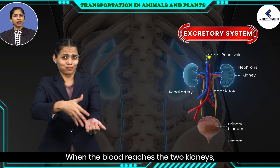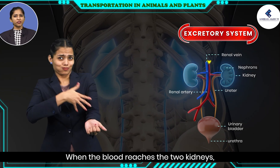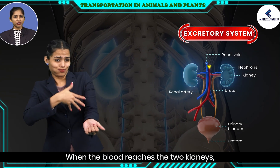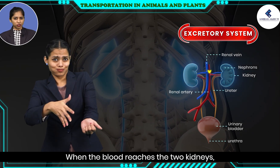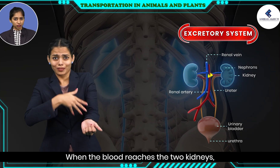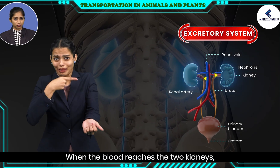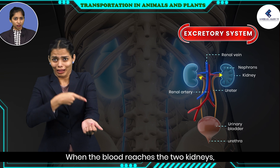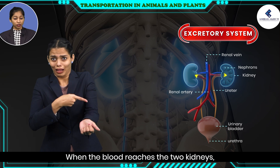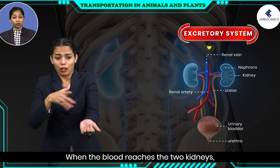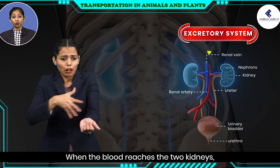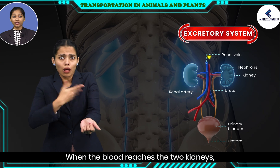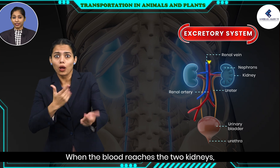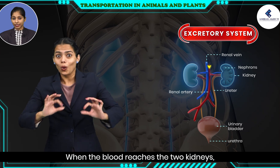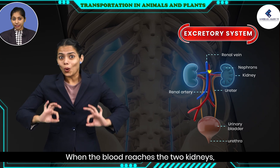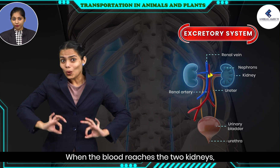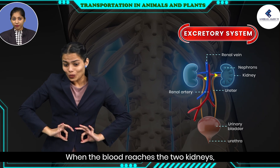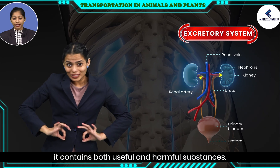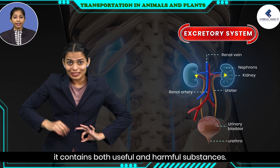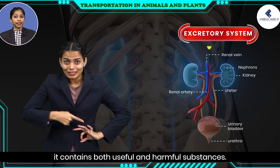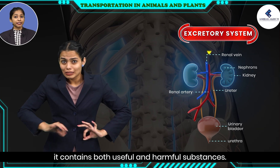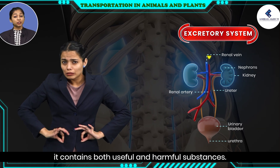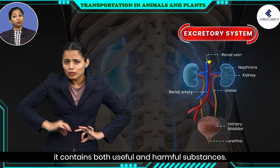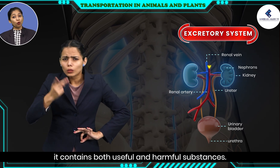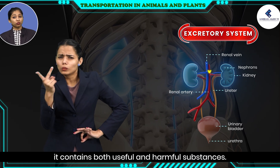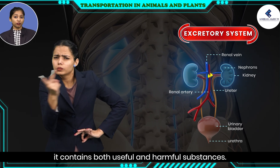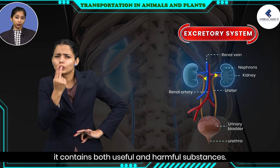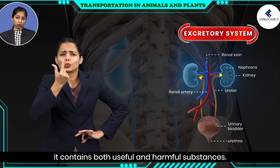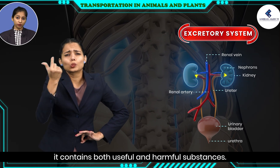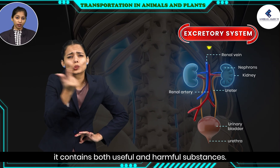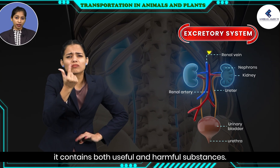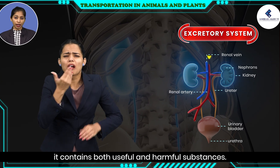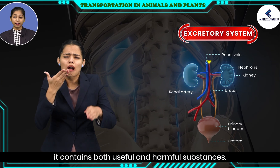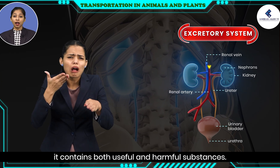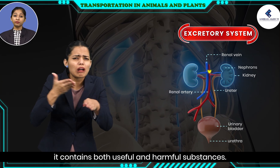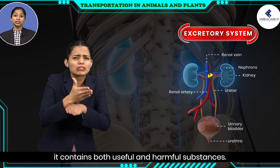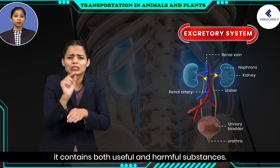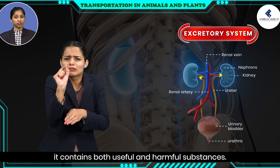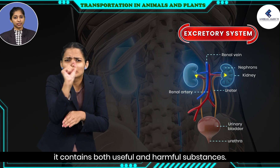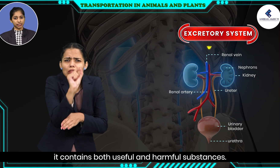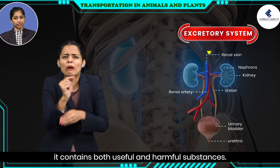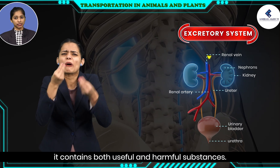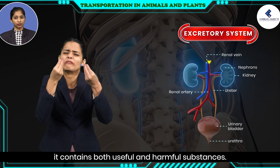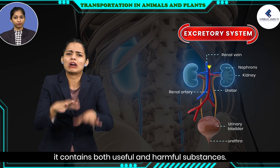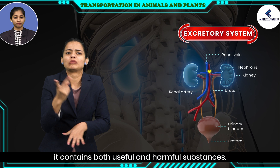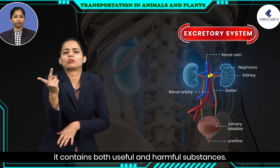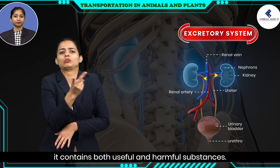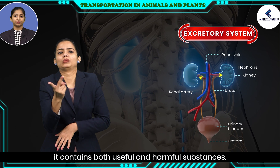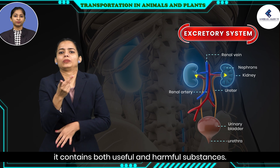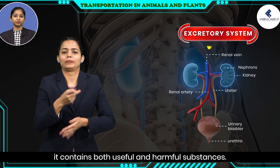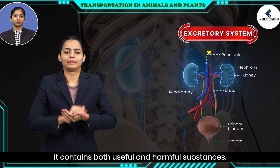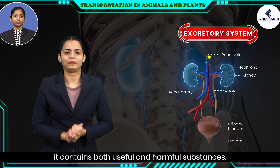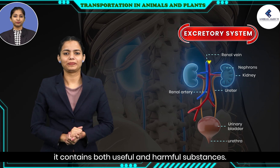When the blood reaches the two kidneys, it contains both useful and harmful substances.